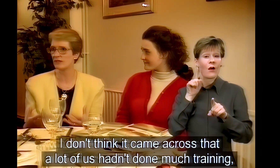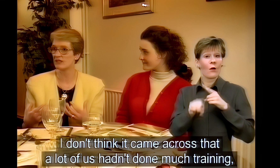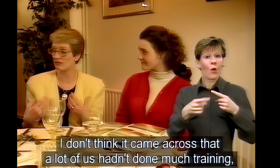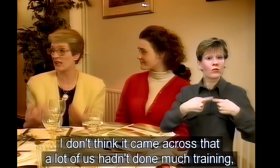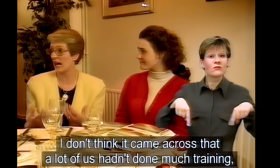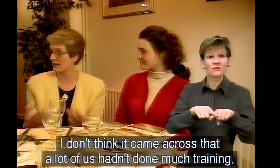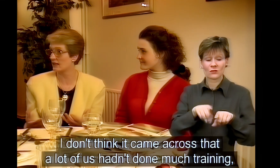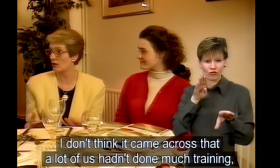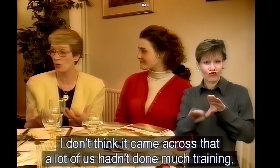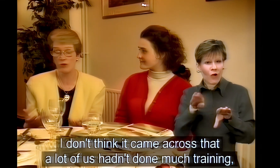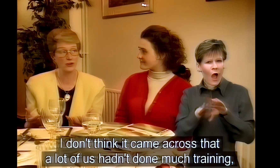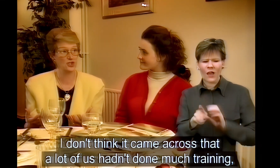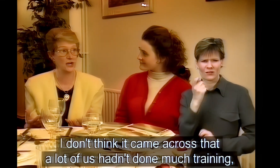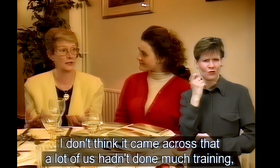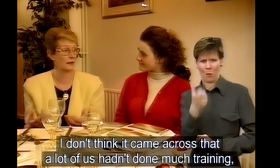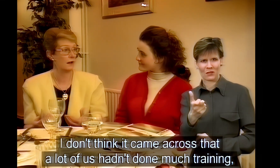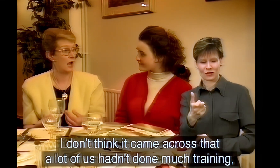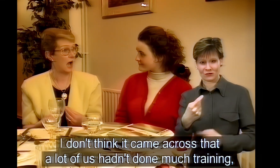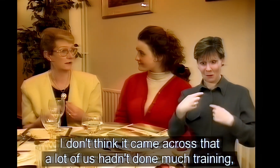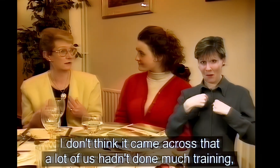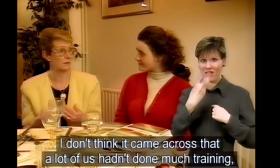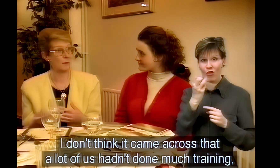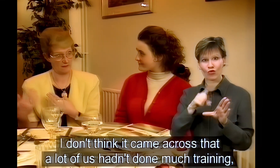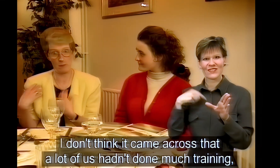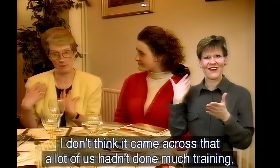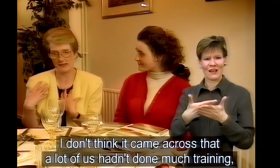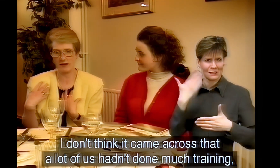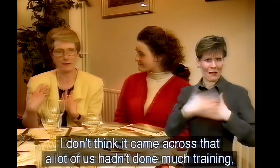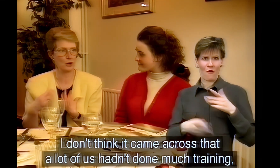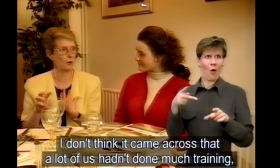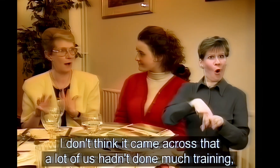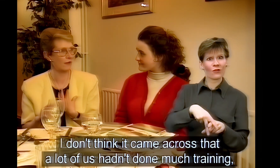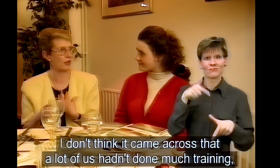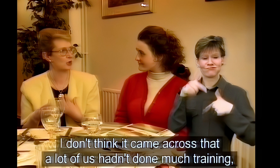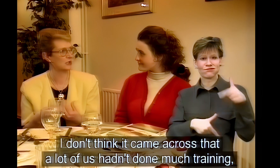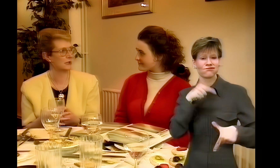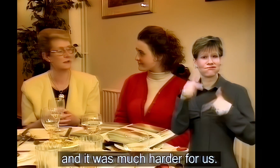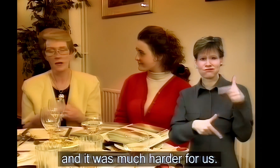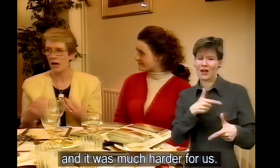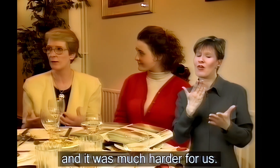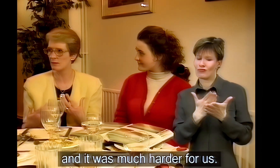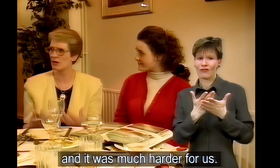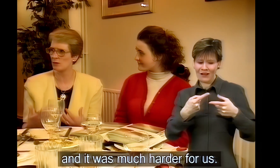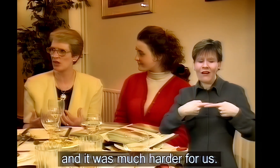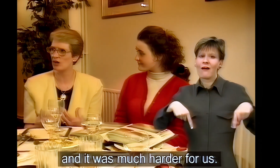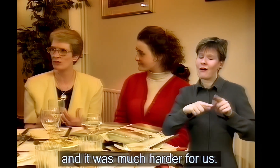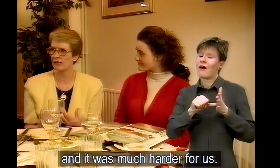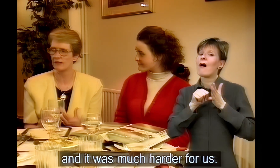us that really hadn't done an awful lot of training, and myself hadn't been on a bike for 30 years, and it was much, much harder, I think, for